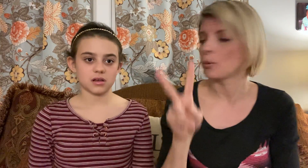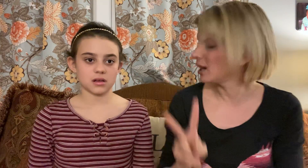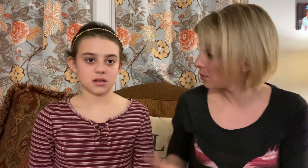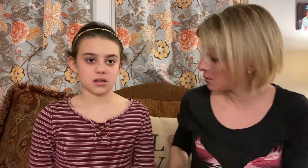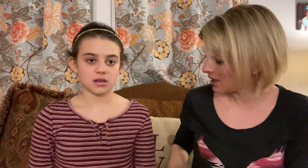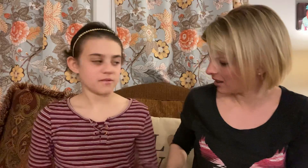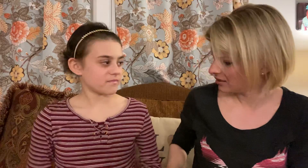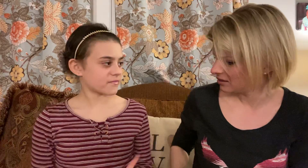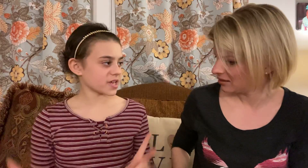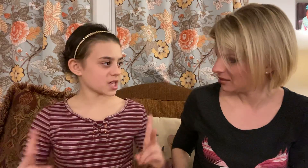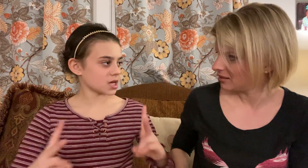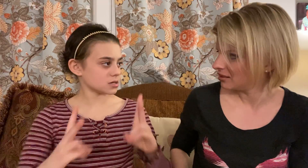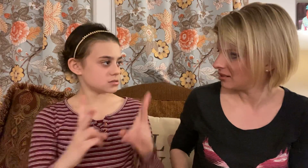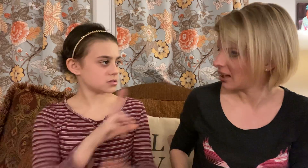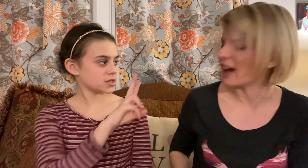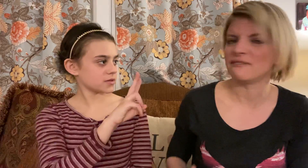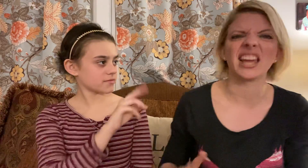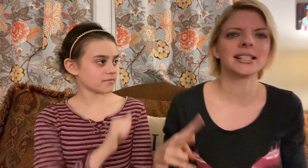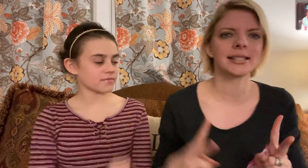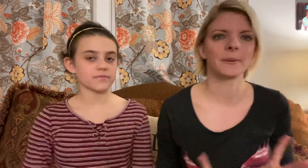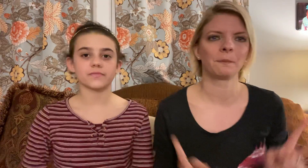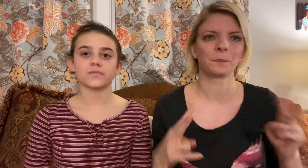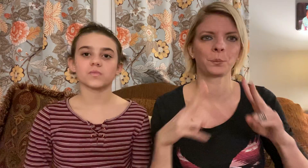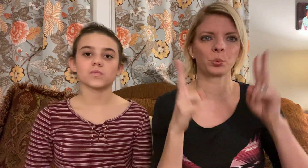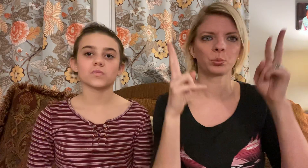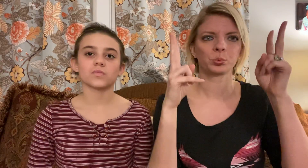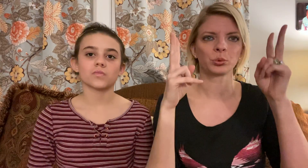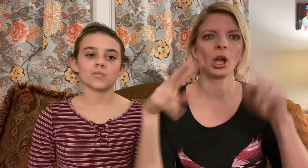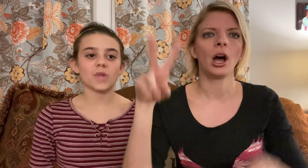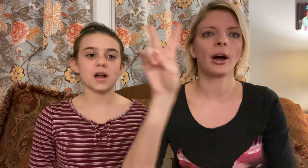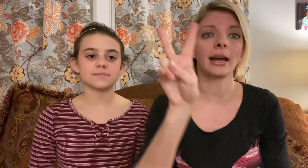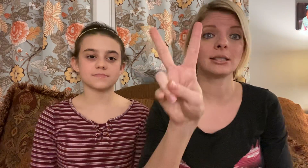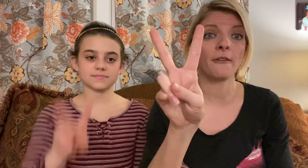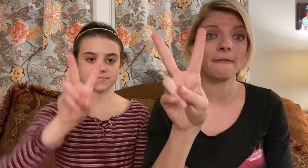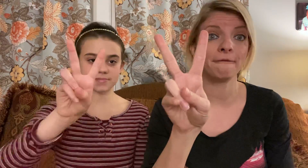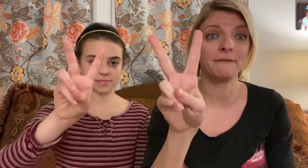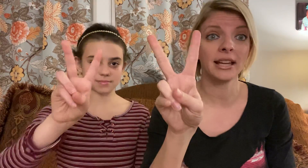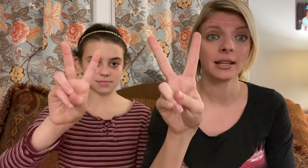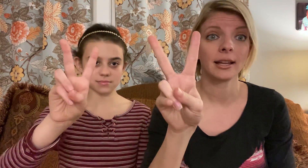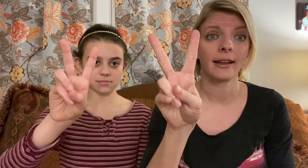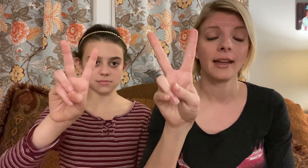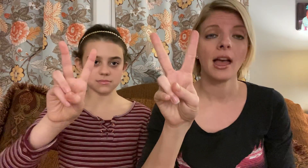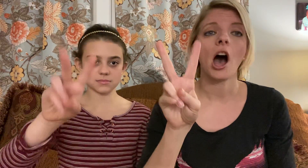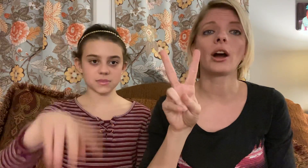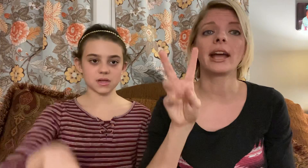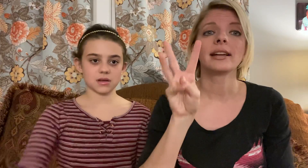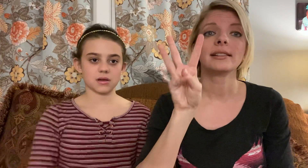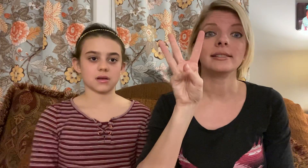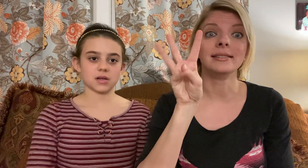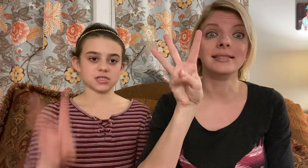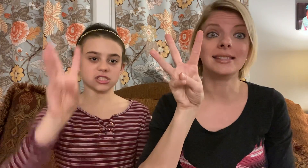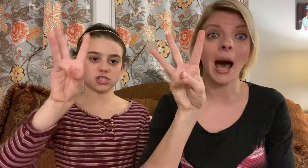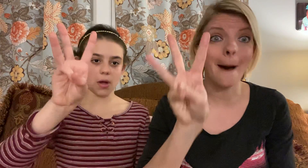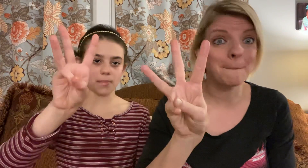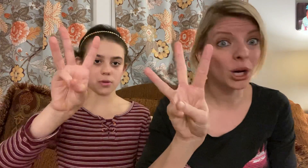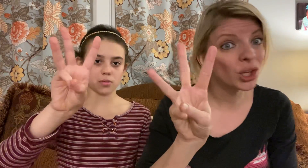What? What was that? A vase. Okay, so V. Okay,